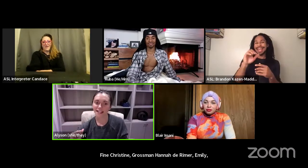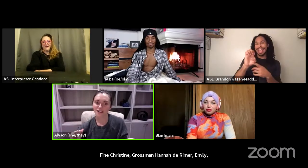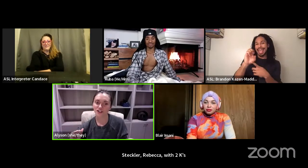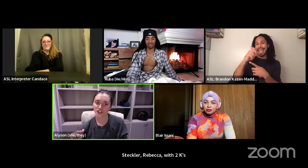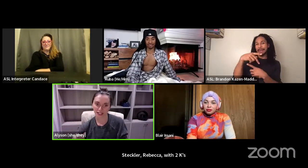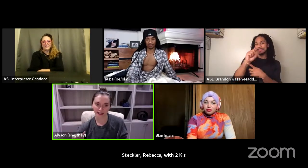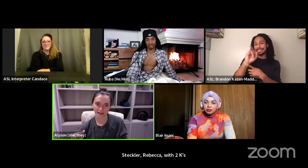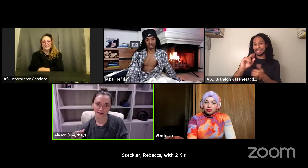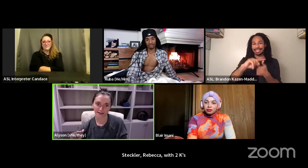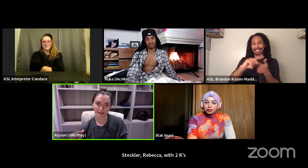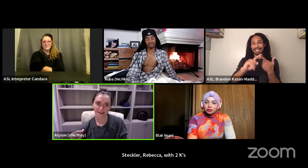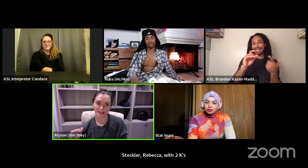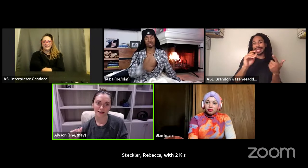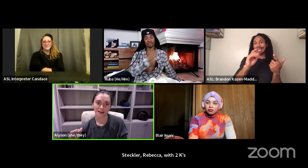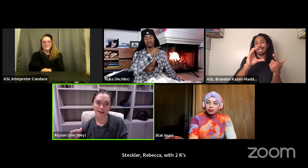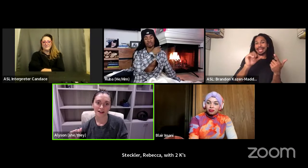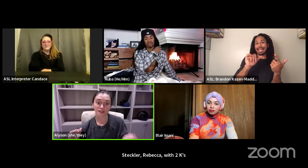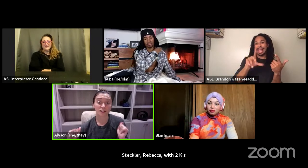Kaden G,